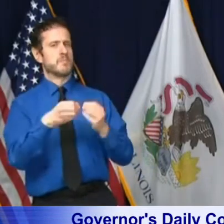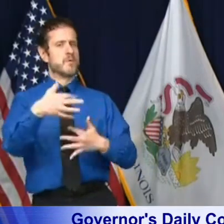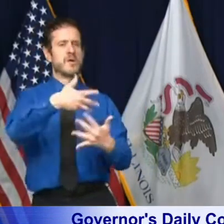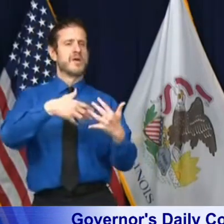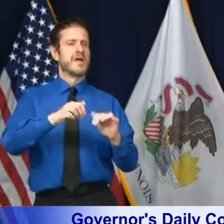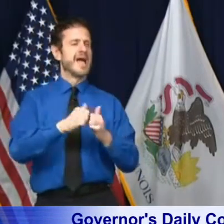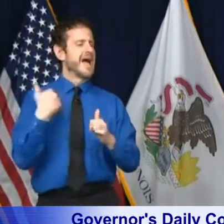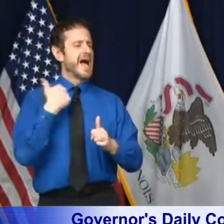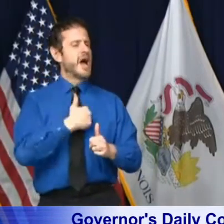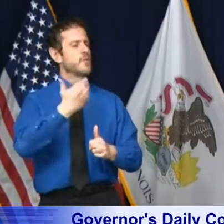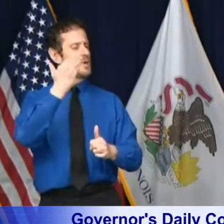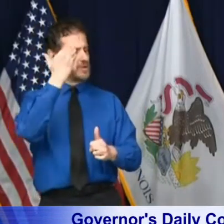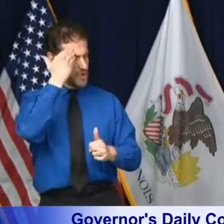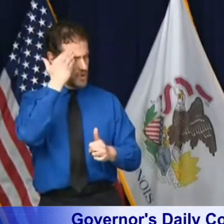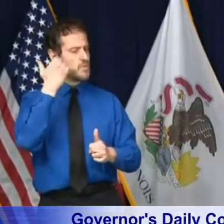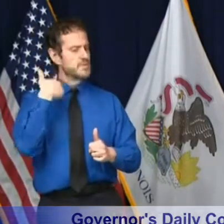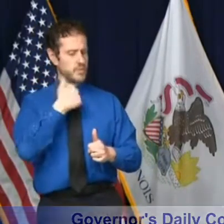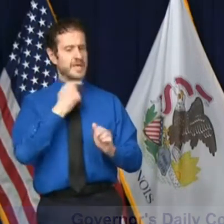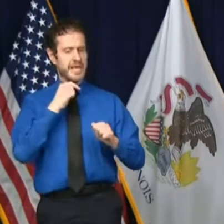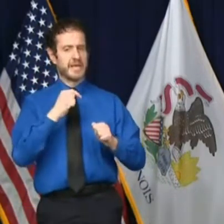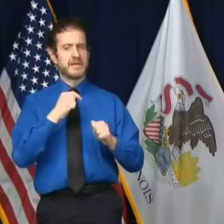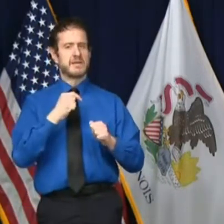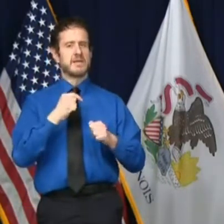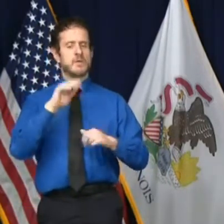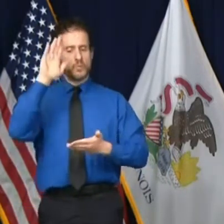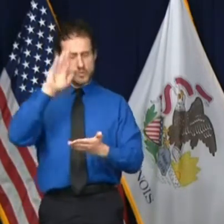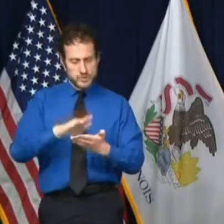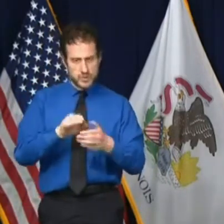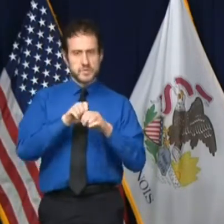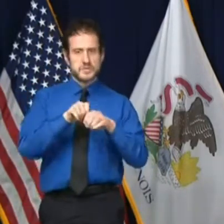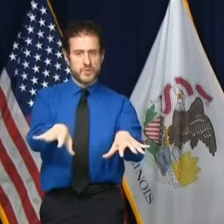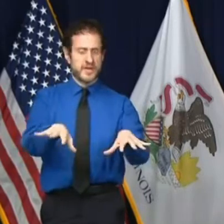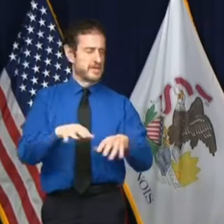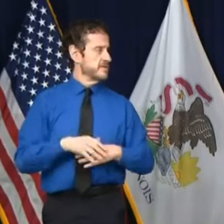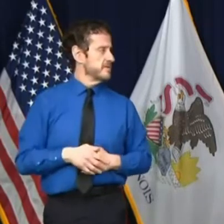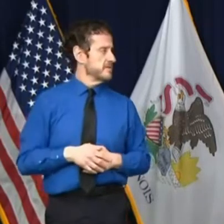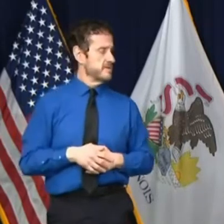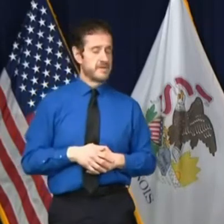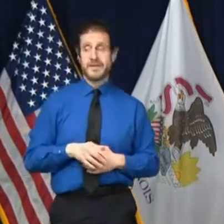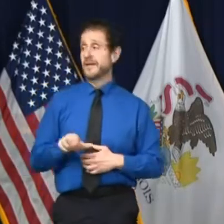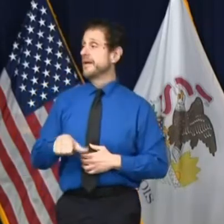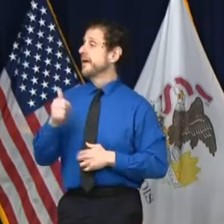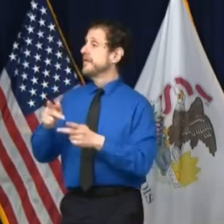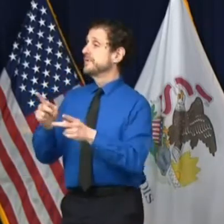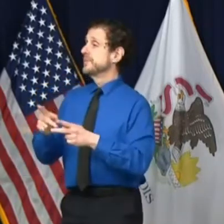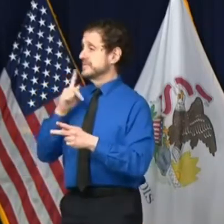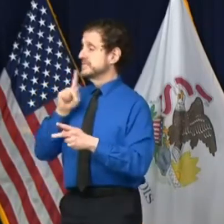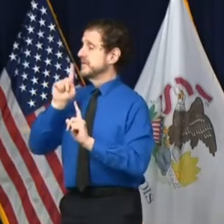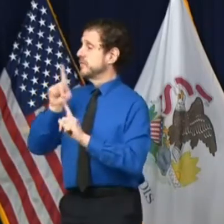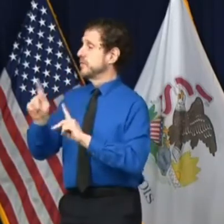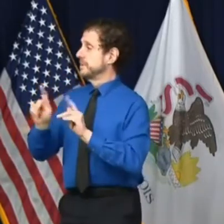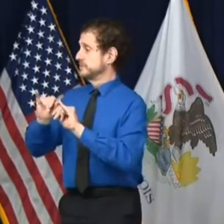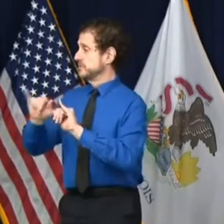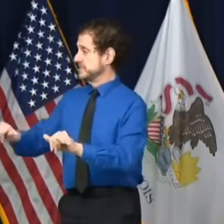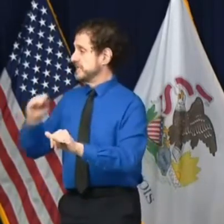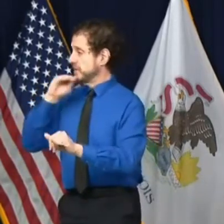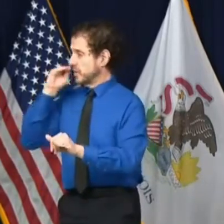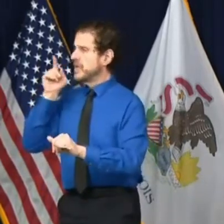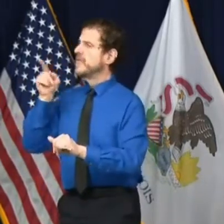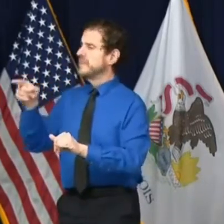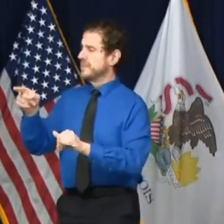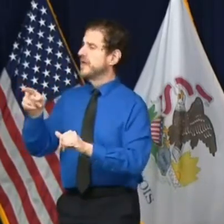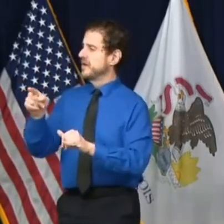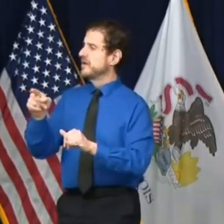get to an R-naught value below 1? Other places that have put in a stay-at-home order have gotten to an R-naught value under